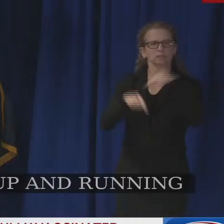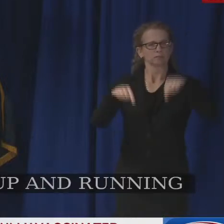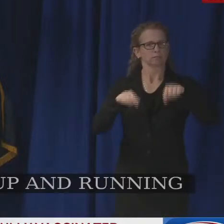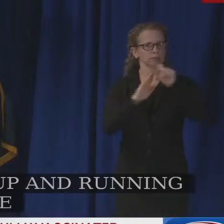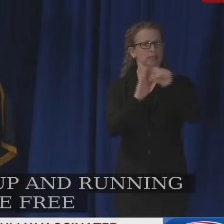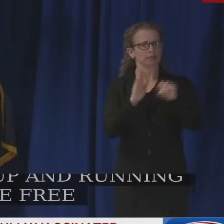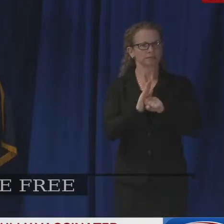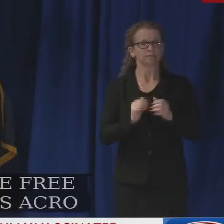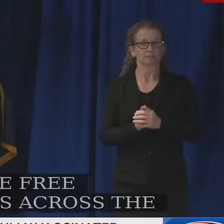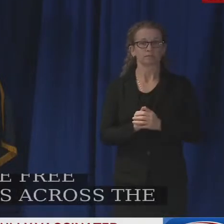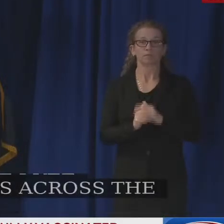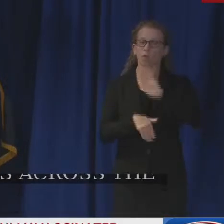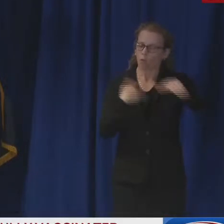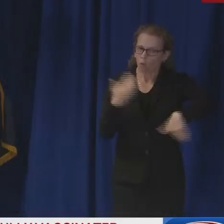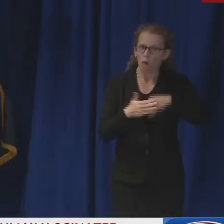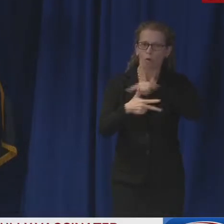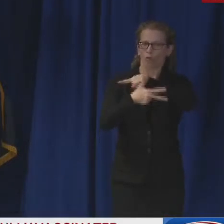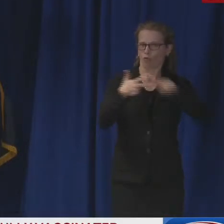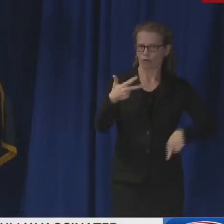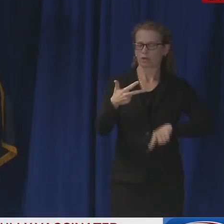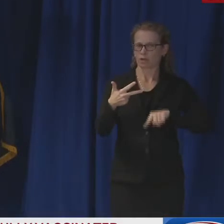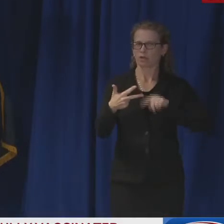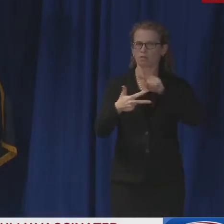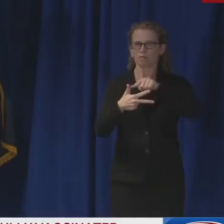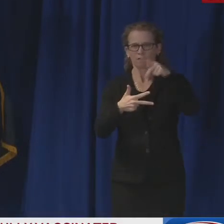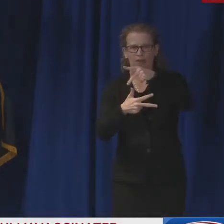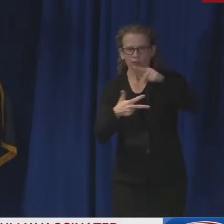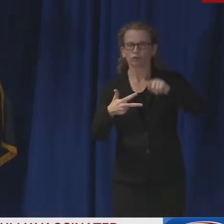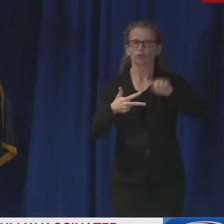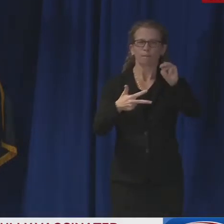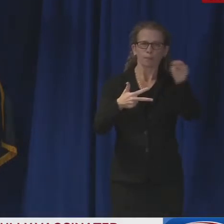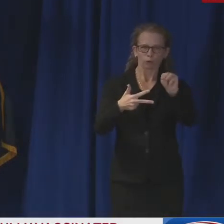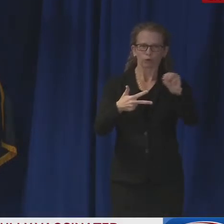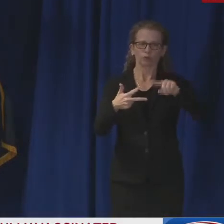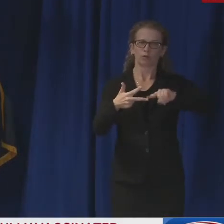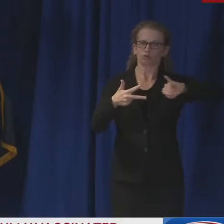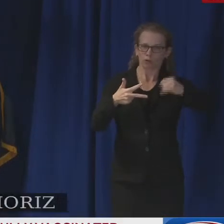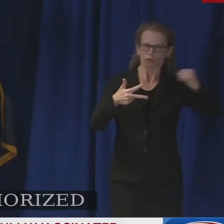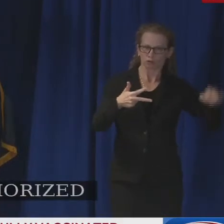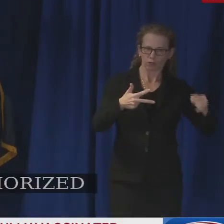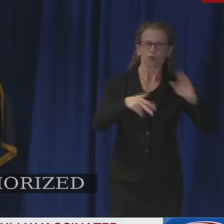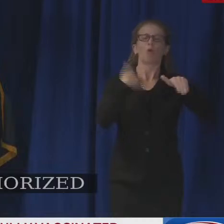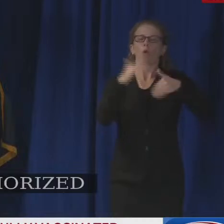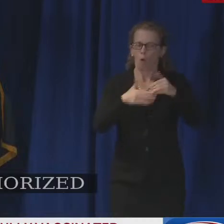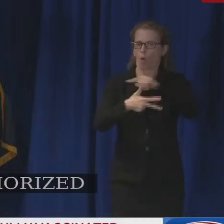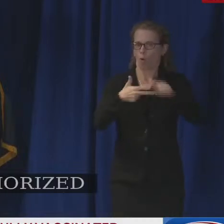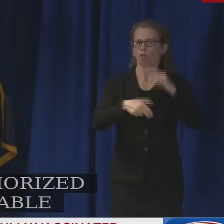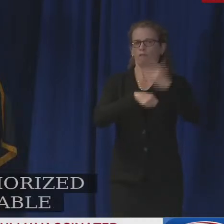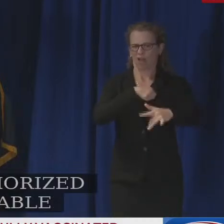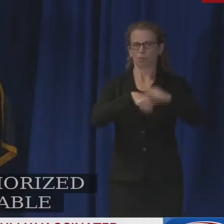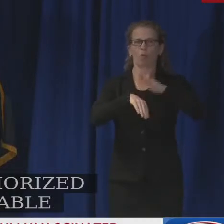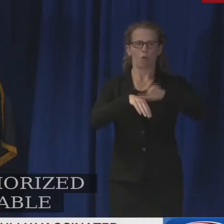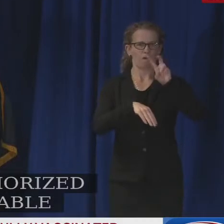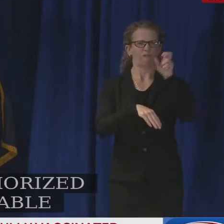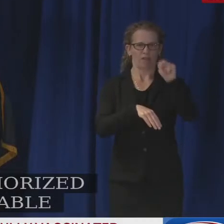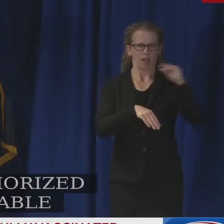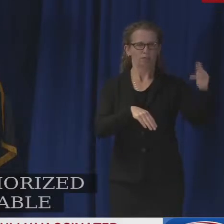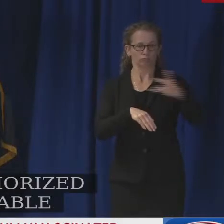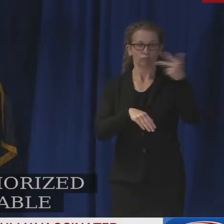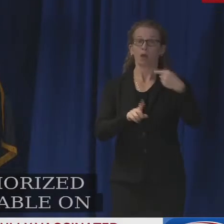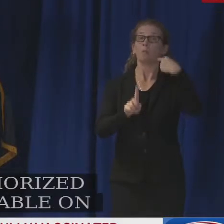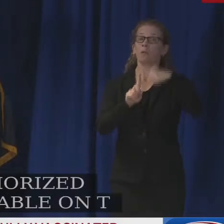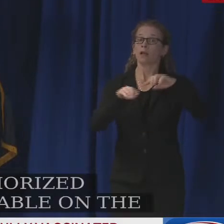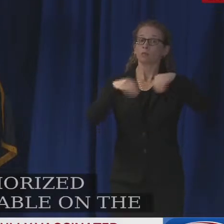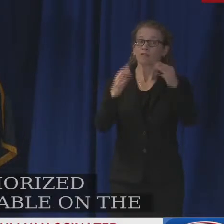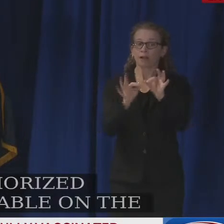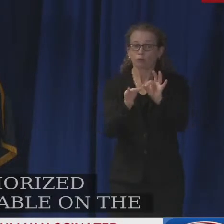FDA authorized vaccines are available on the van, the Pfizer, Moderna, and the Johnson & Johnson vaccine. And we also provide translation